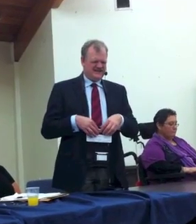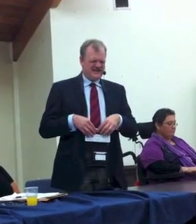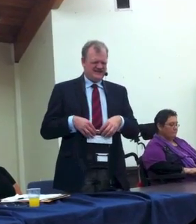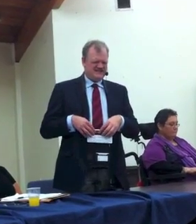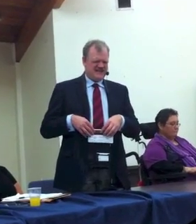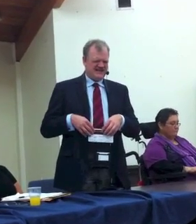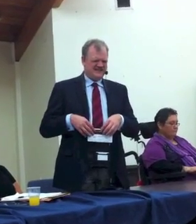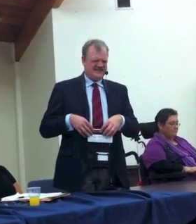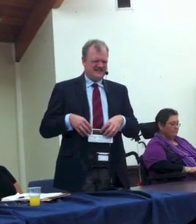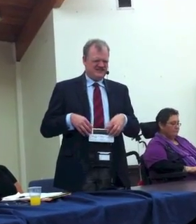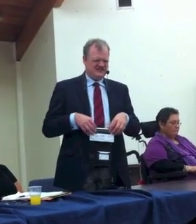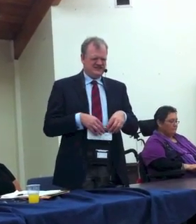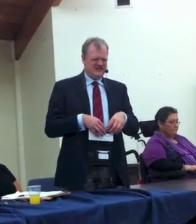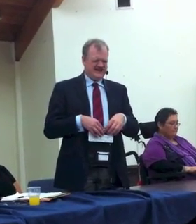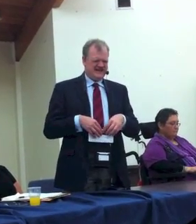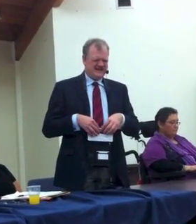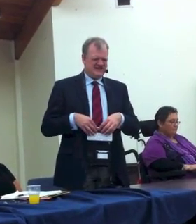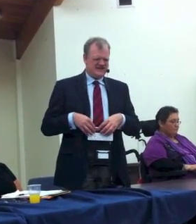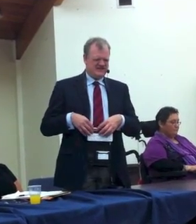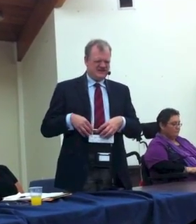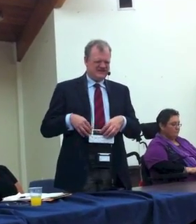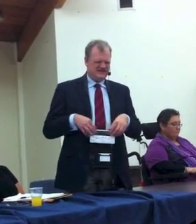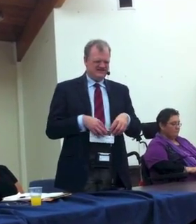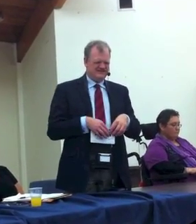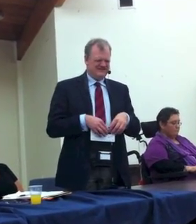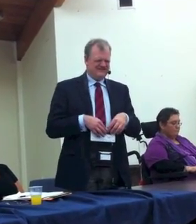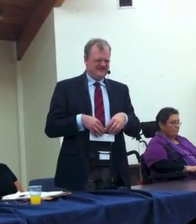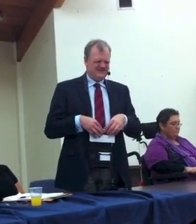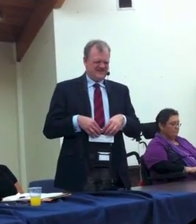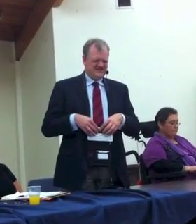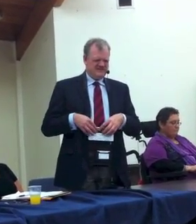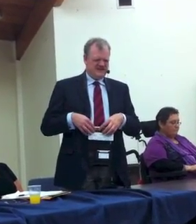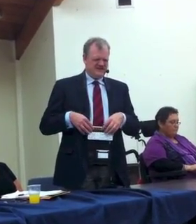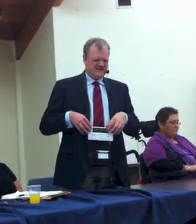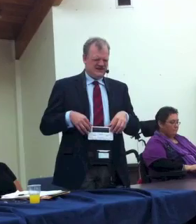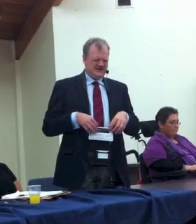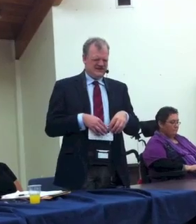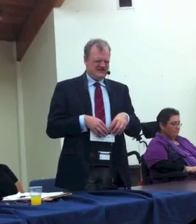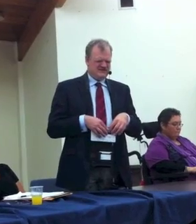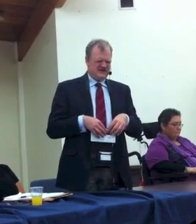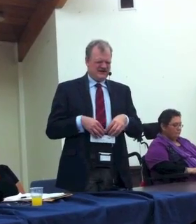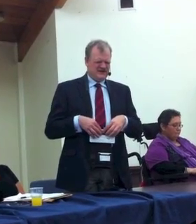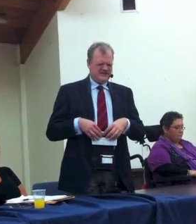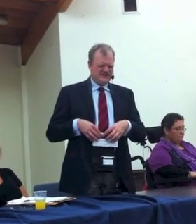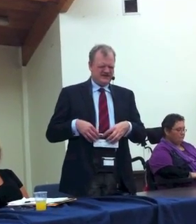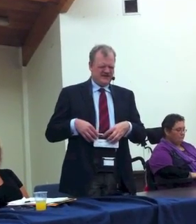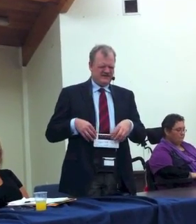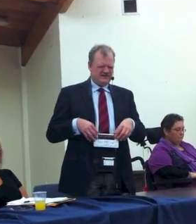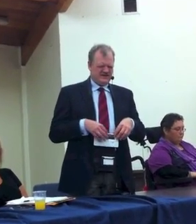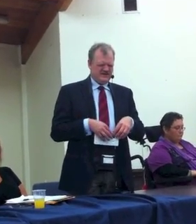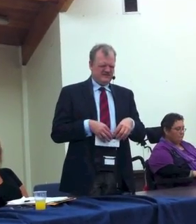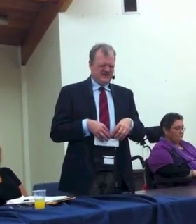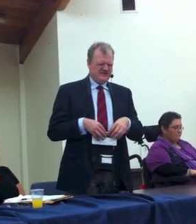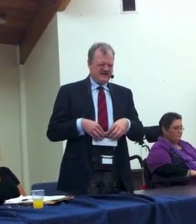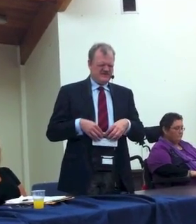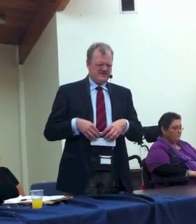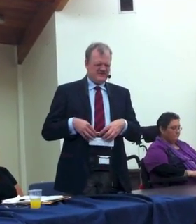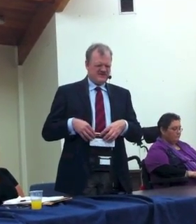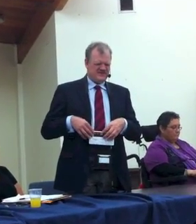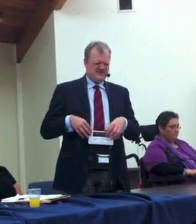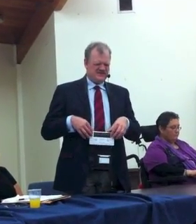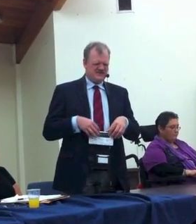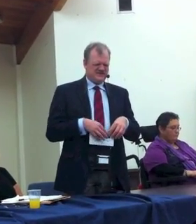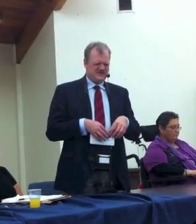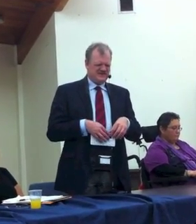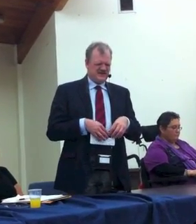card as a tactic to attack our credibility. We know only too well, I think, that we